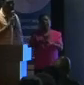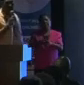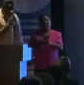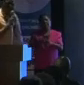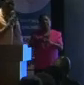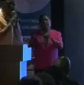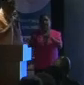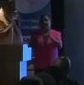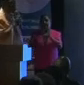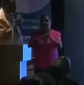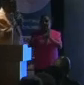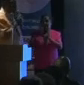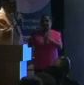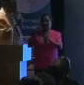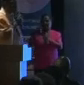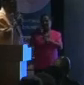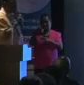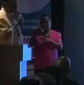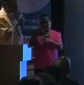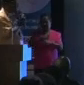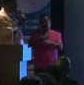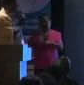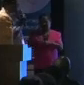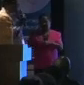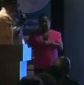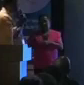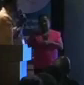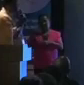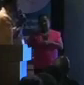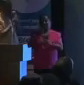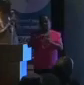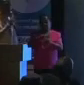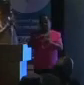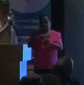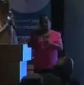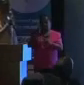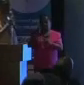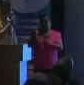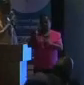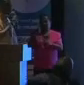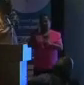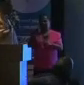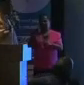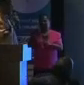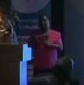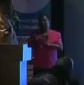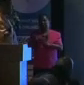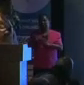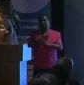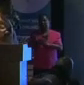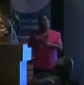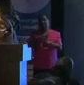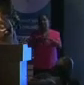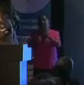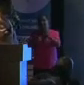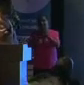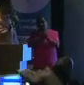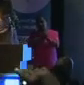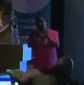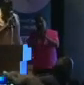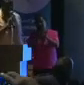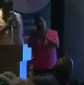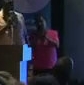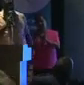the 7th day of the following month, which is 7th of. So the total penalty will be